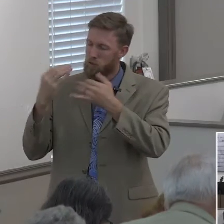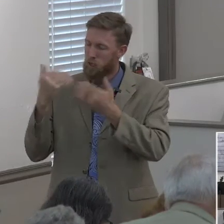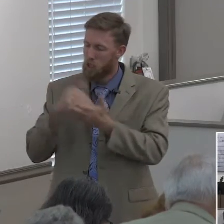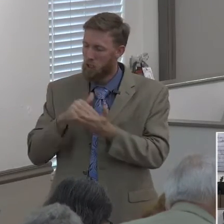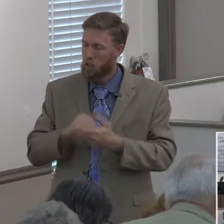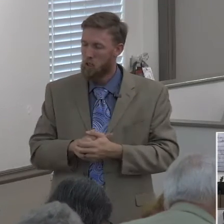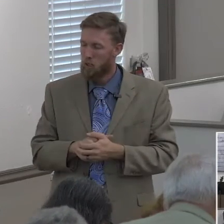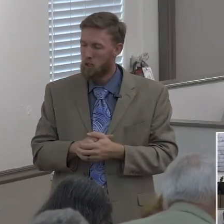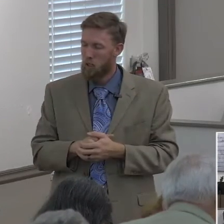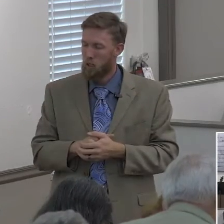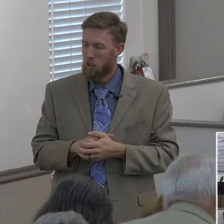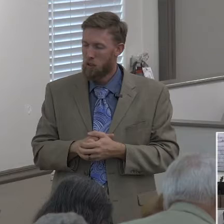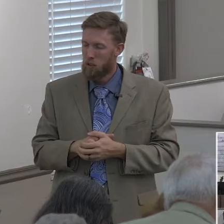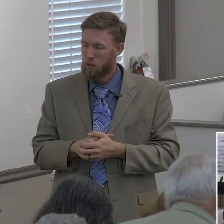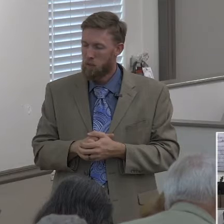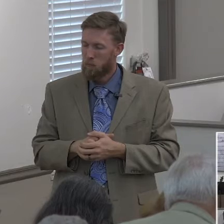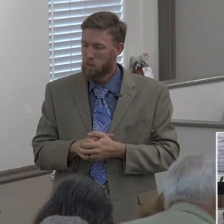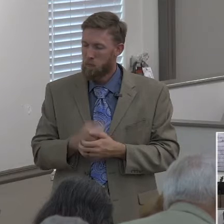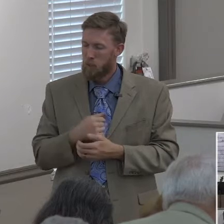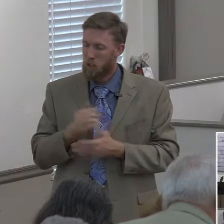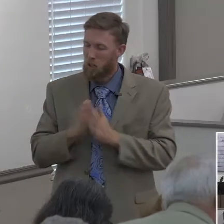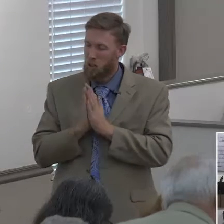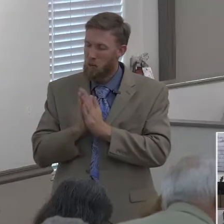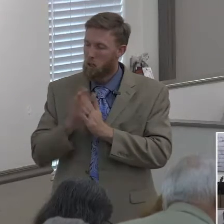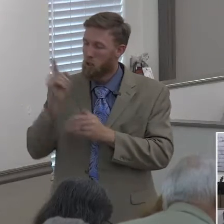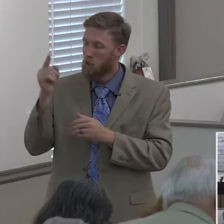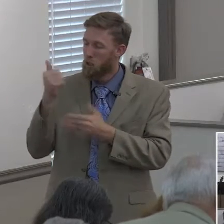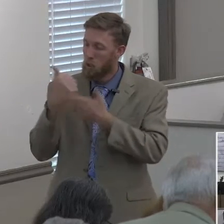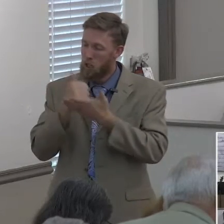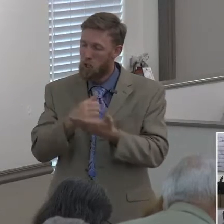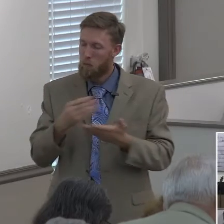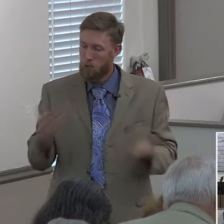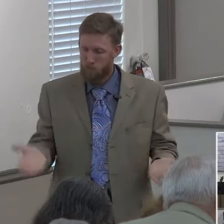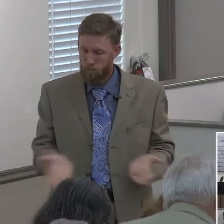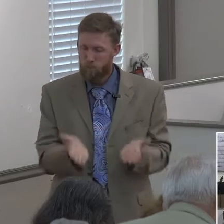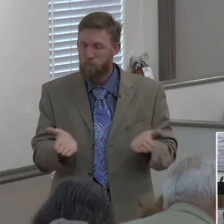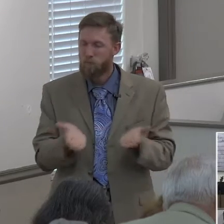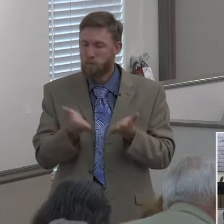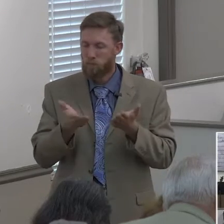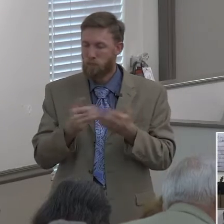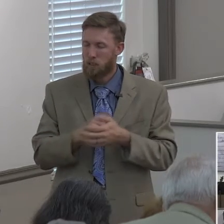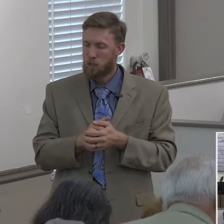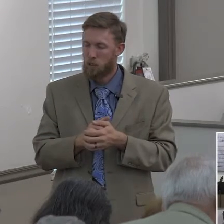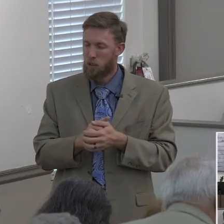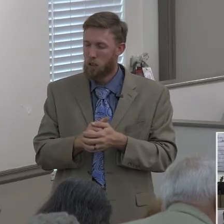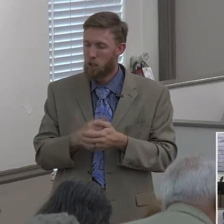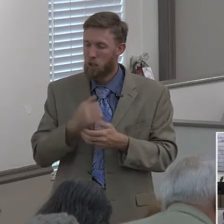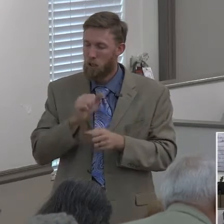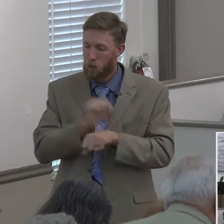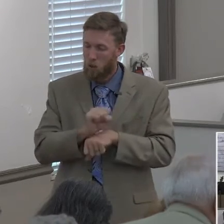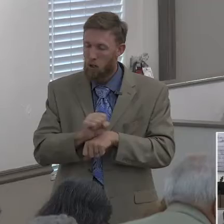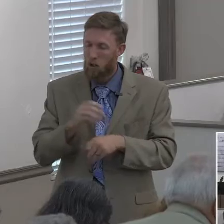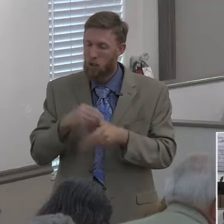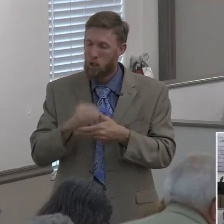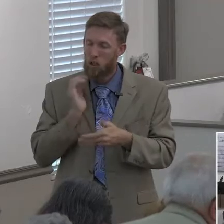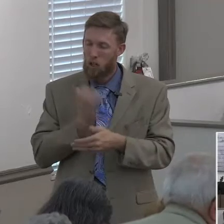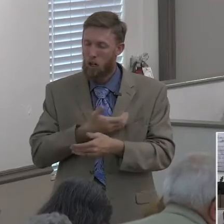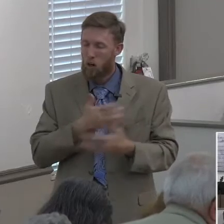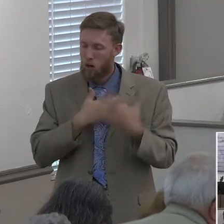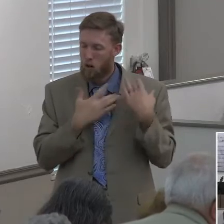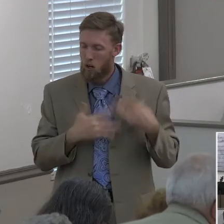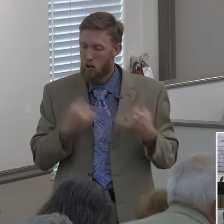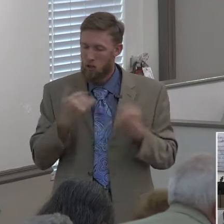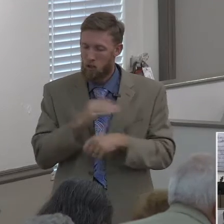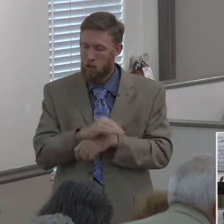not obliterated. And Father, I pray that You will help them and encourage them. And I pray tonight, God, work in every one of our